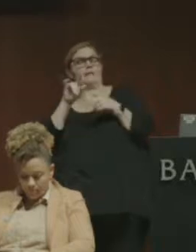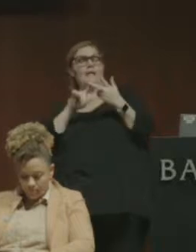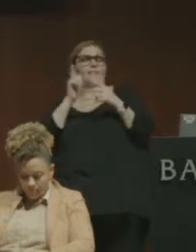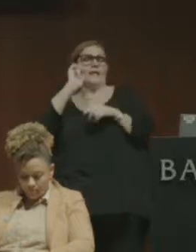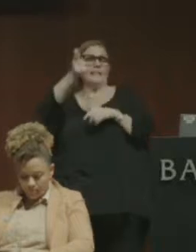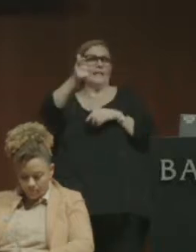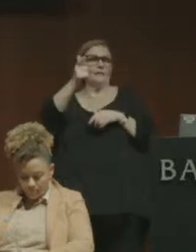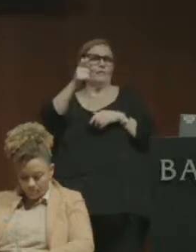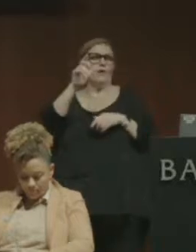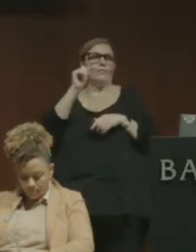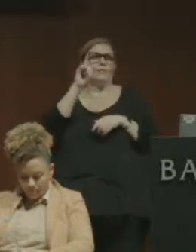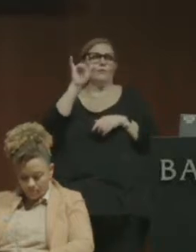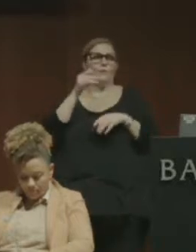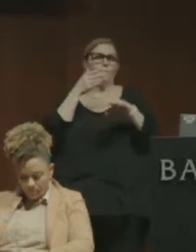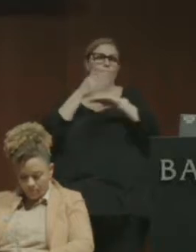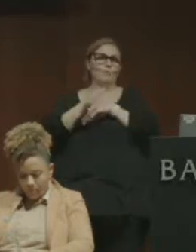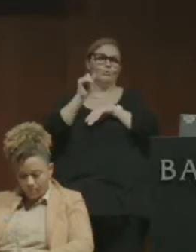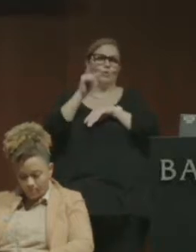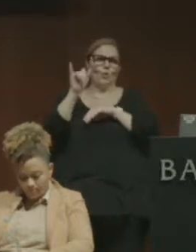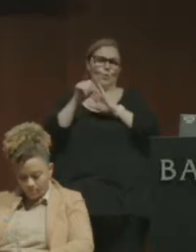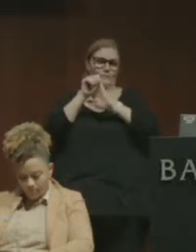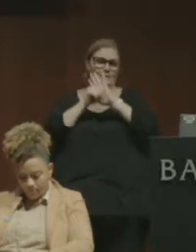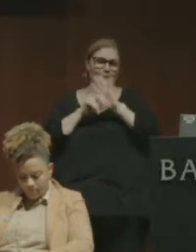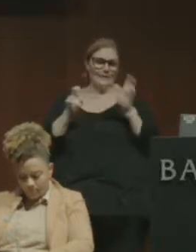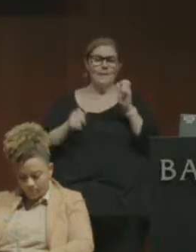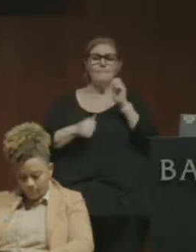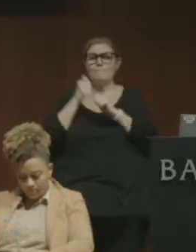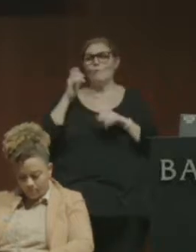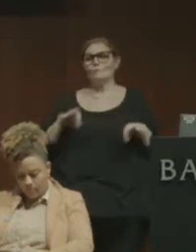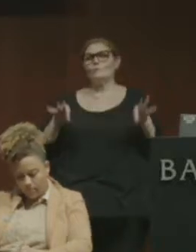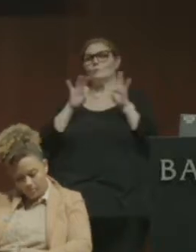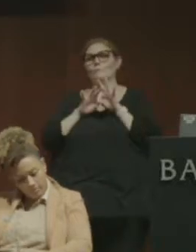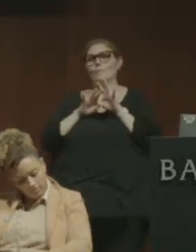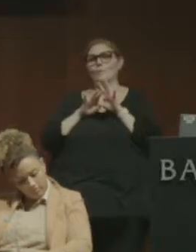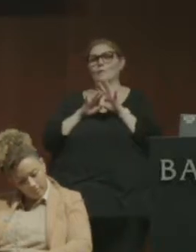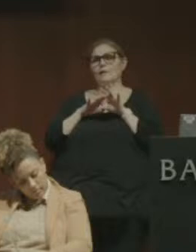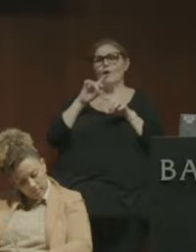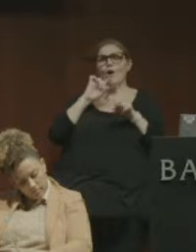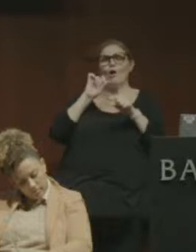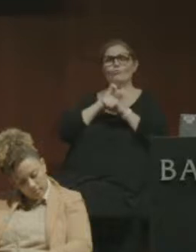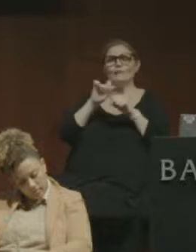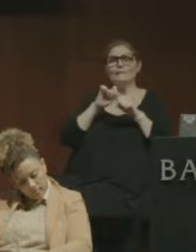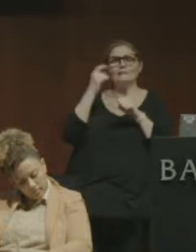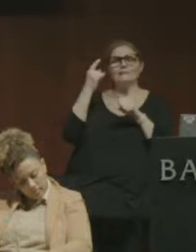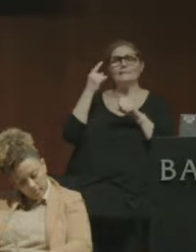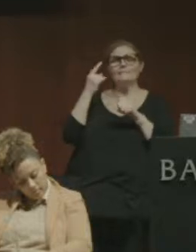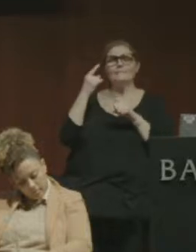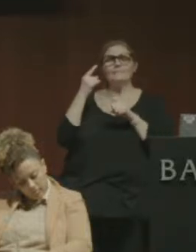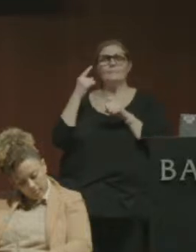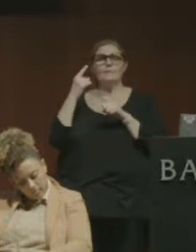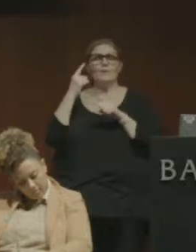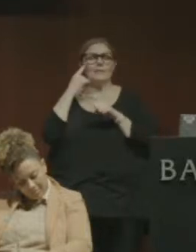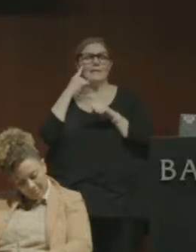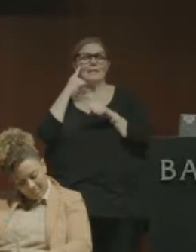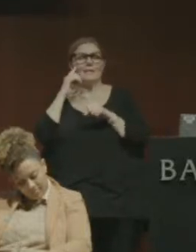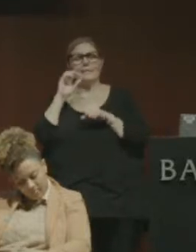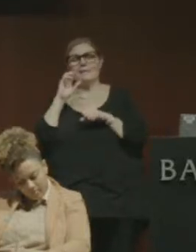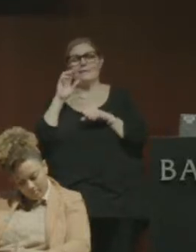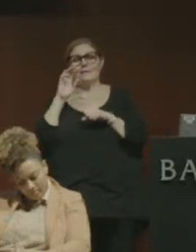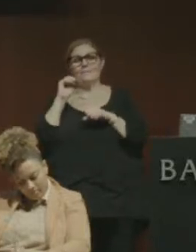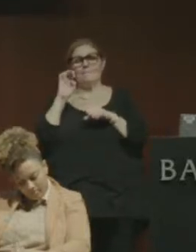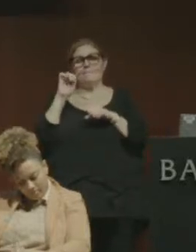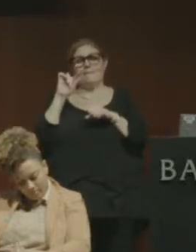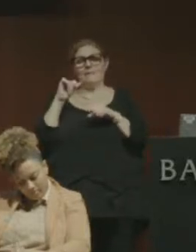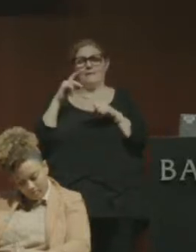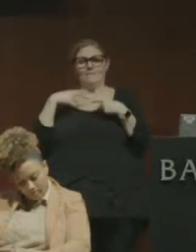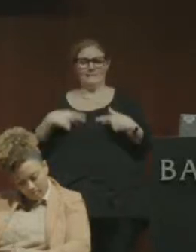on, the post-colonial state. Most importantly, and like really in terms of the metaphysical space,